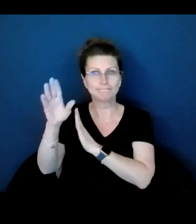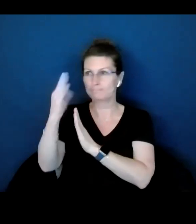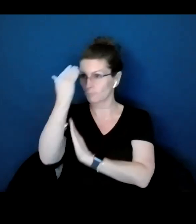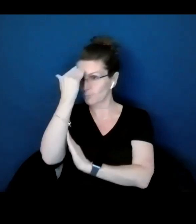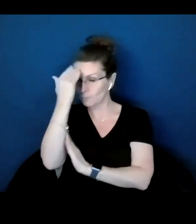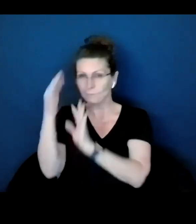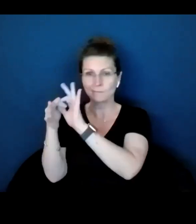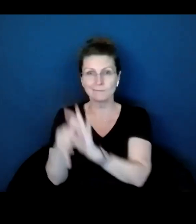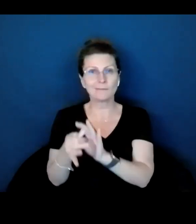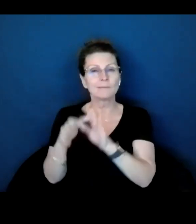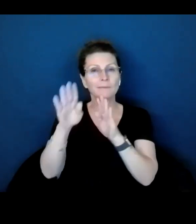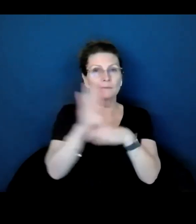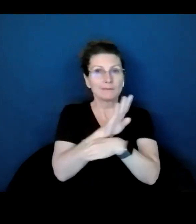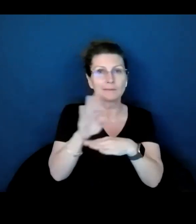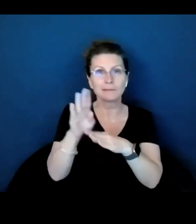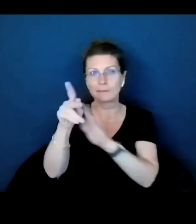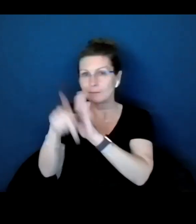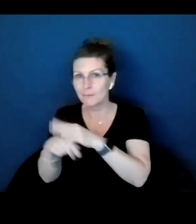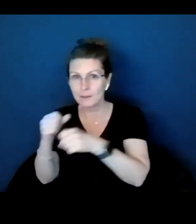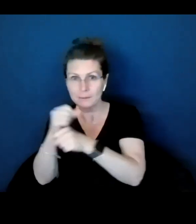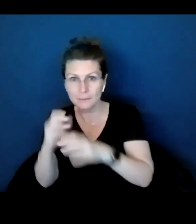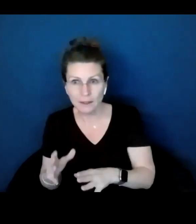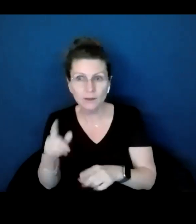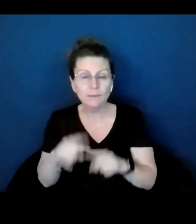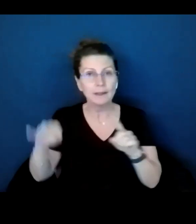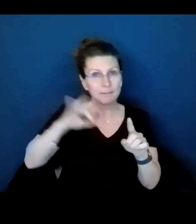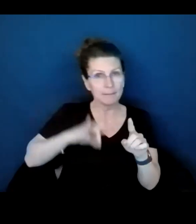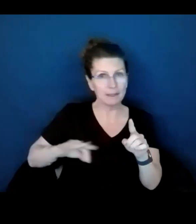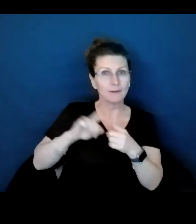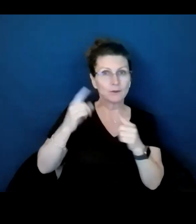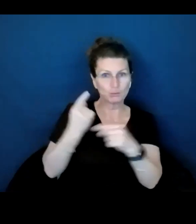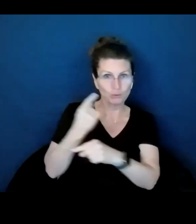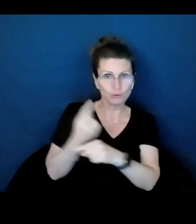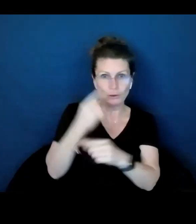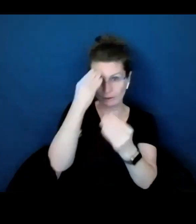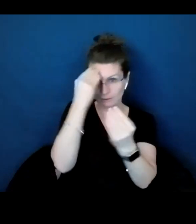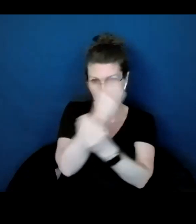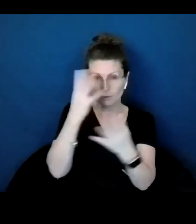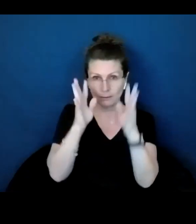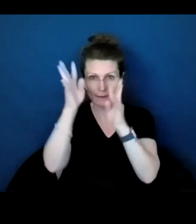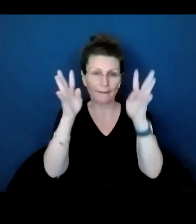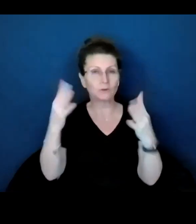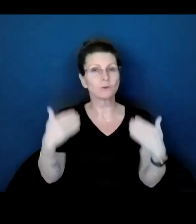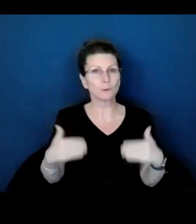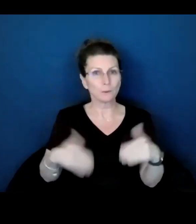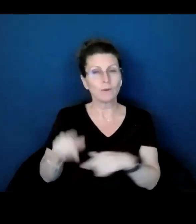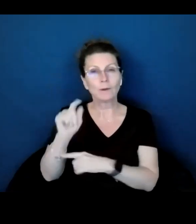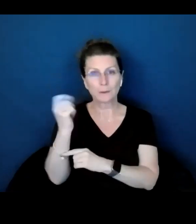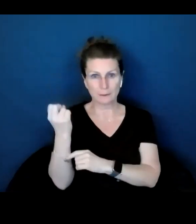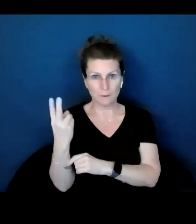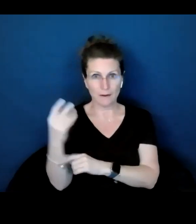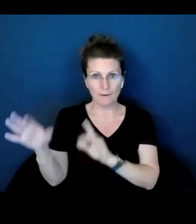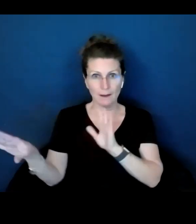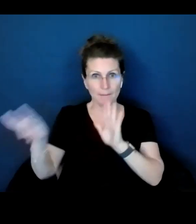and policymakers about the benefits of properly communicated innovation. In 2012, he was